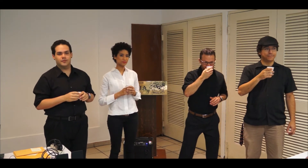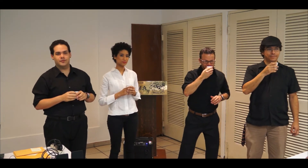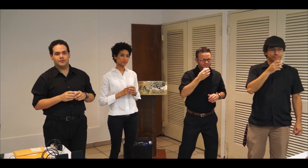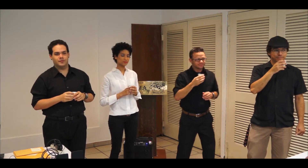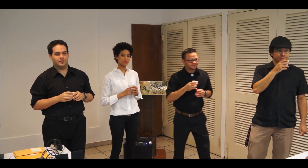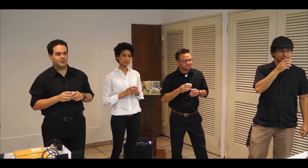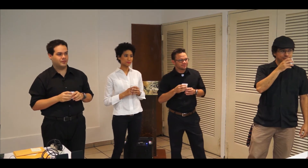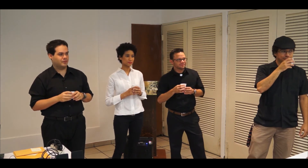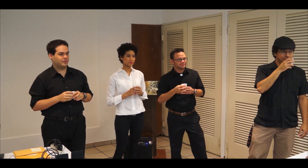¿A qué le